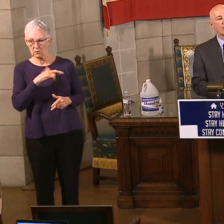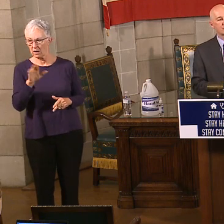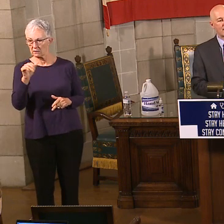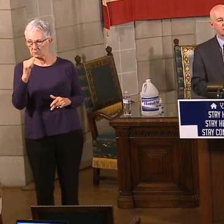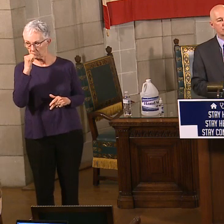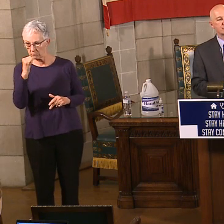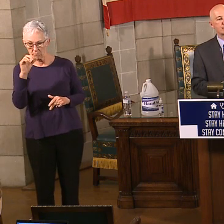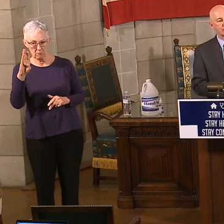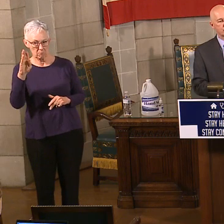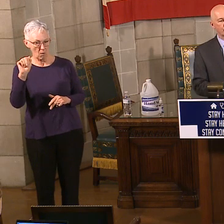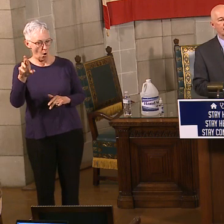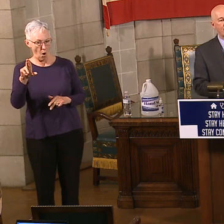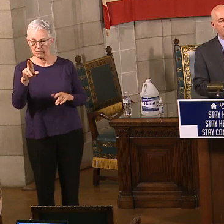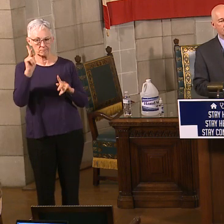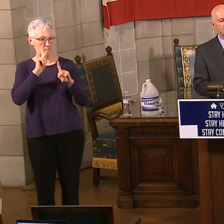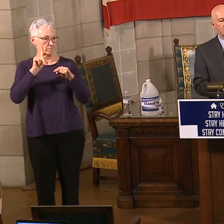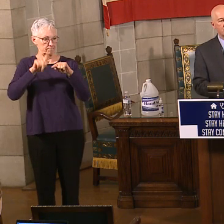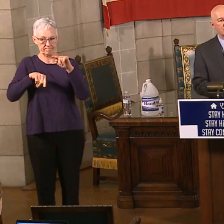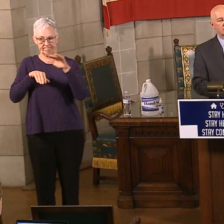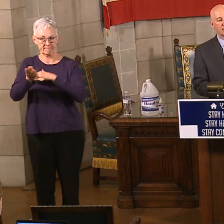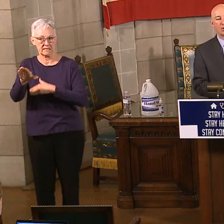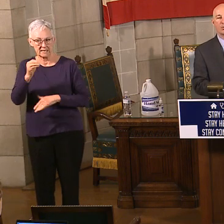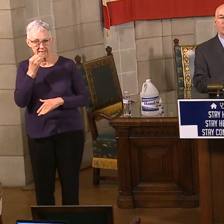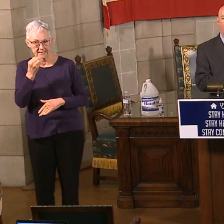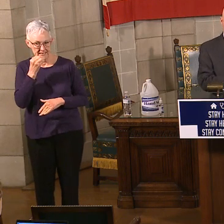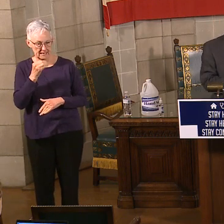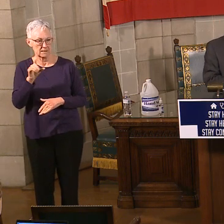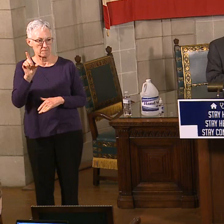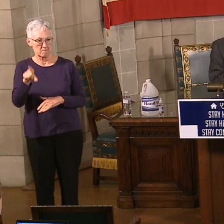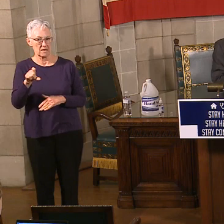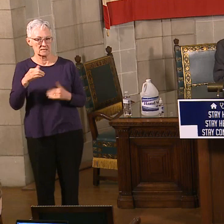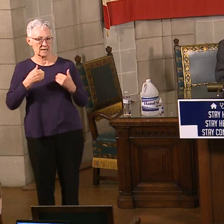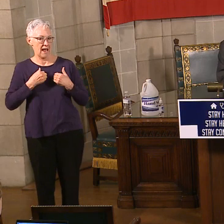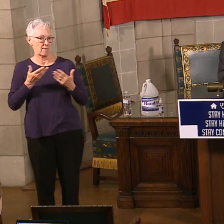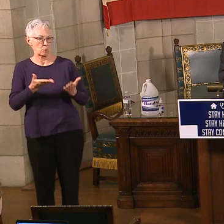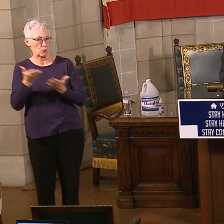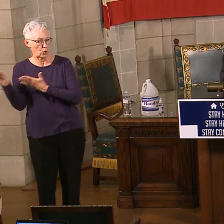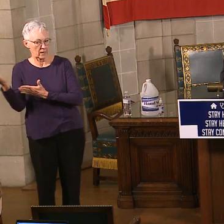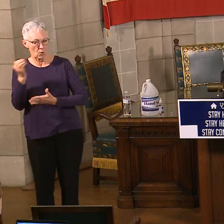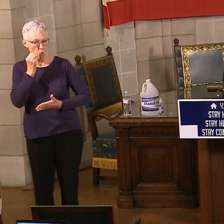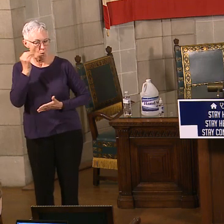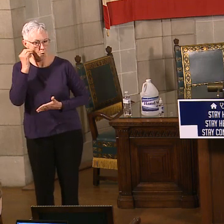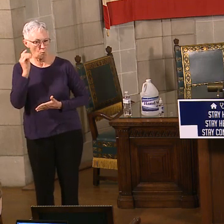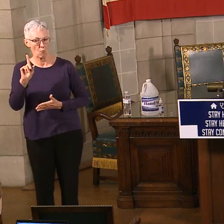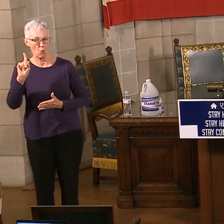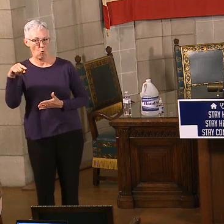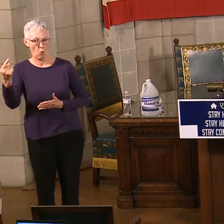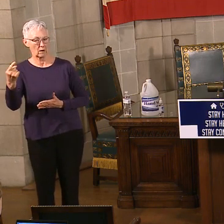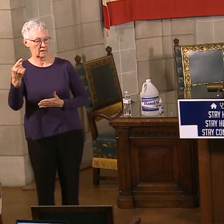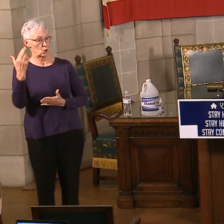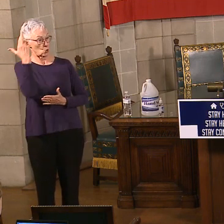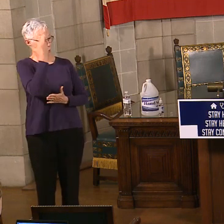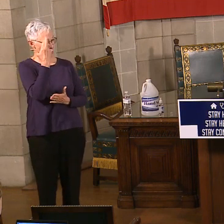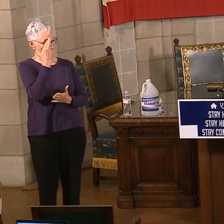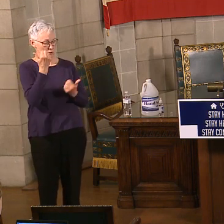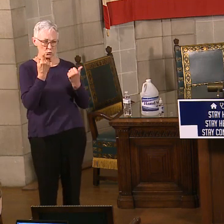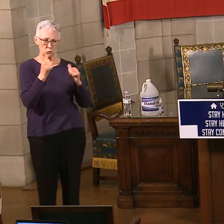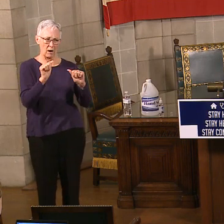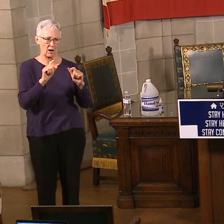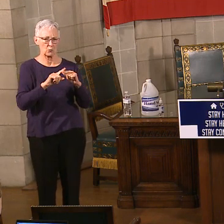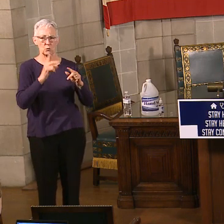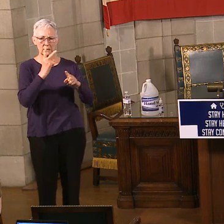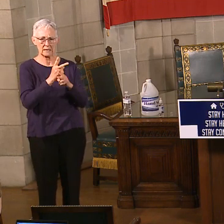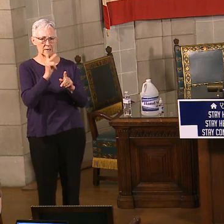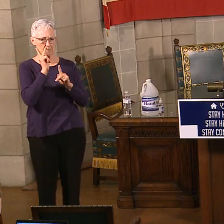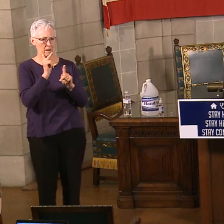limiting all those opportunities for social interactions. So we want to continue to emphasize those aspects of it as well. And one